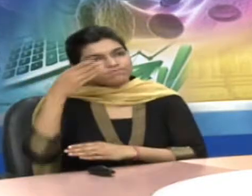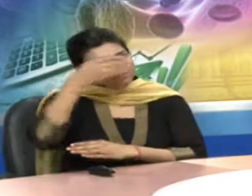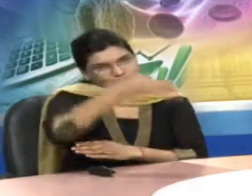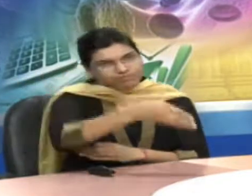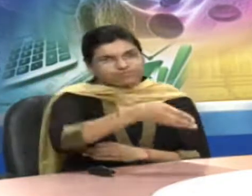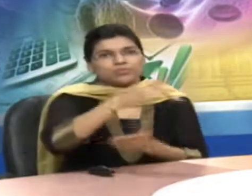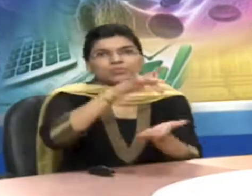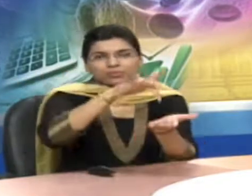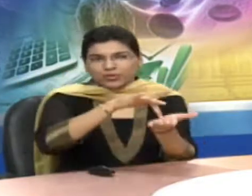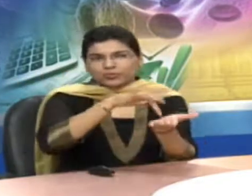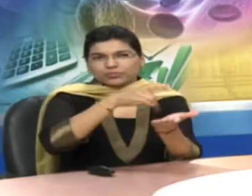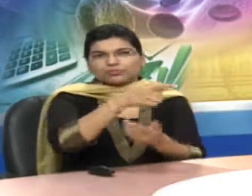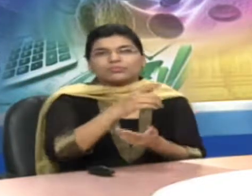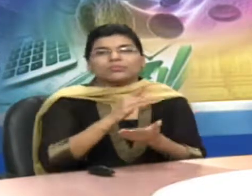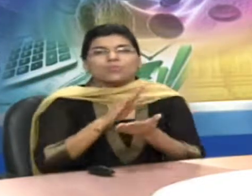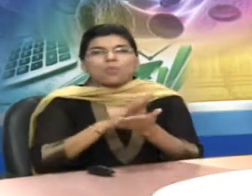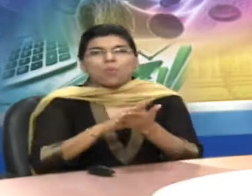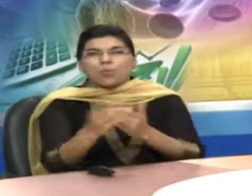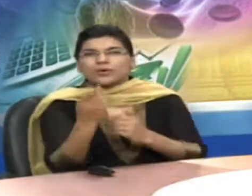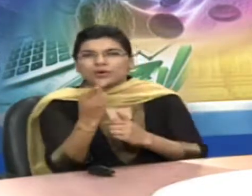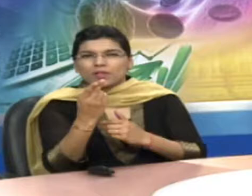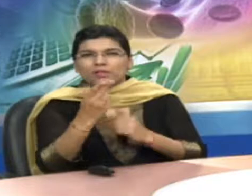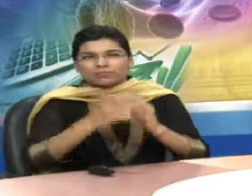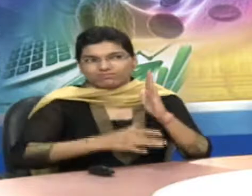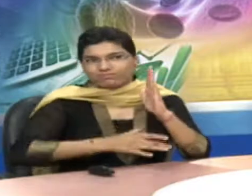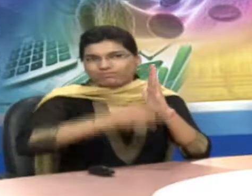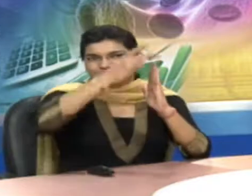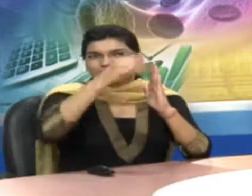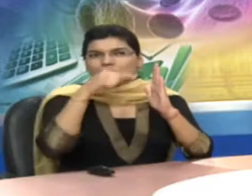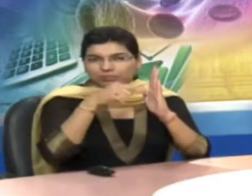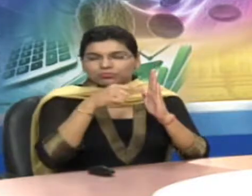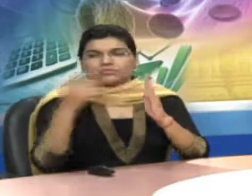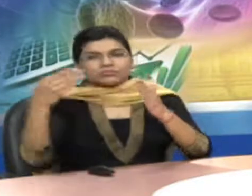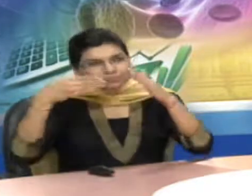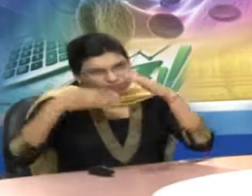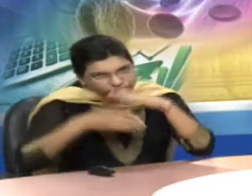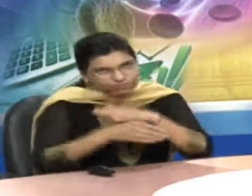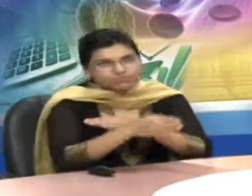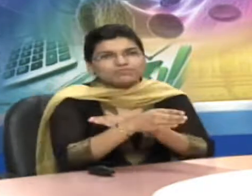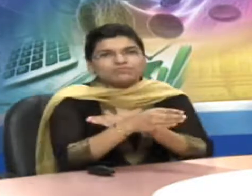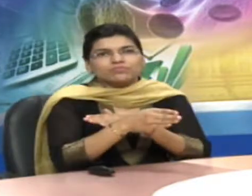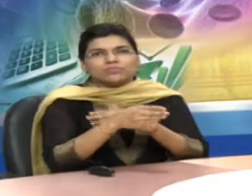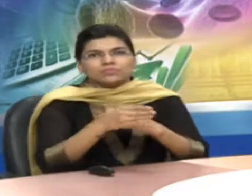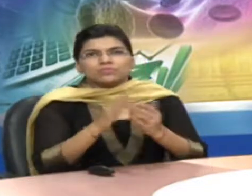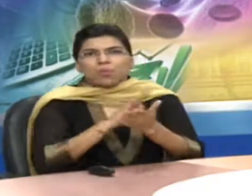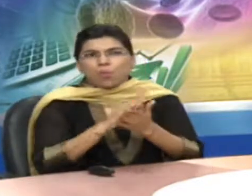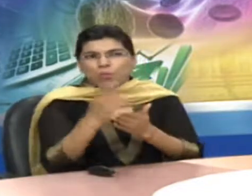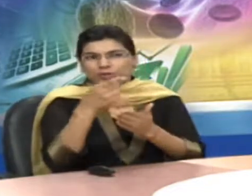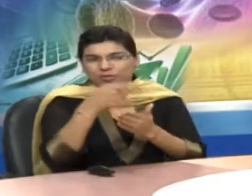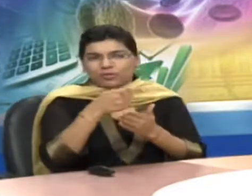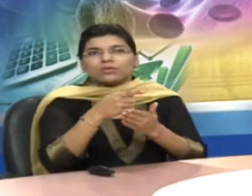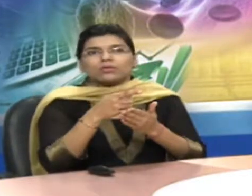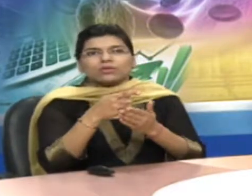wife entered the lobby of a small hotel